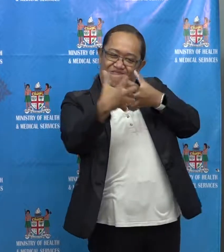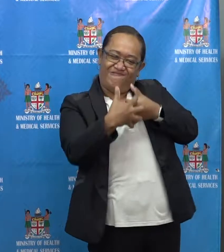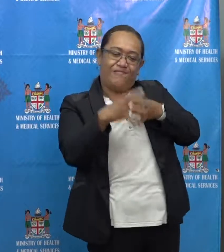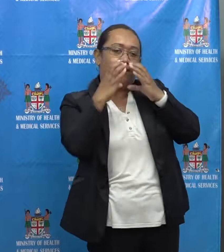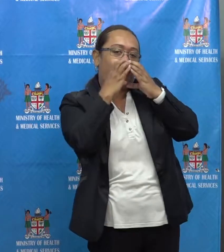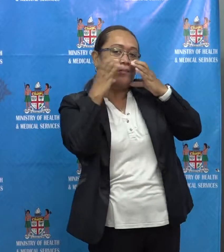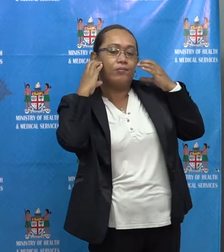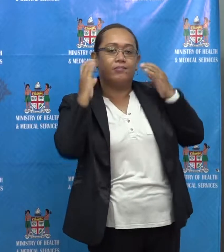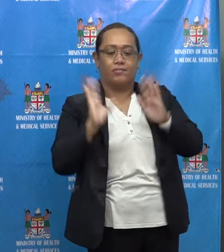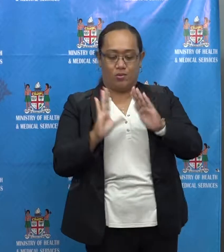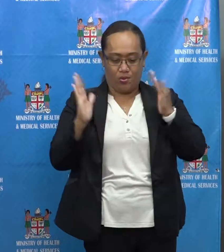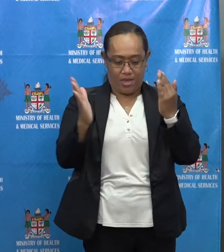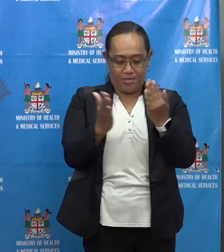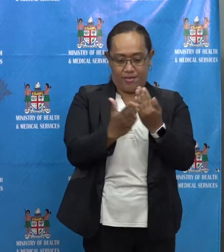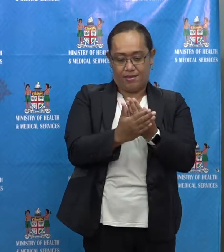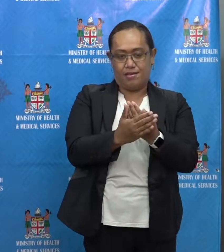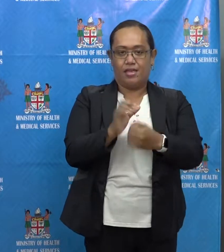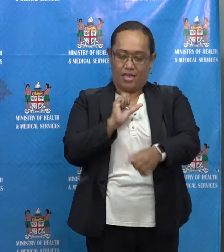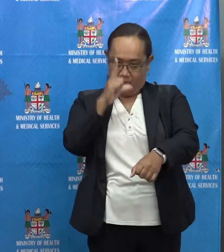defeat this virus.